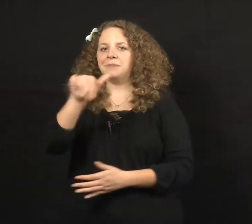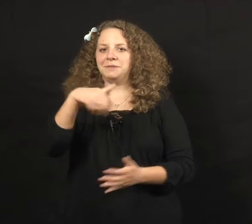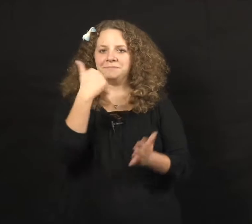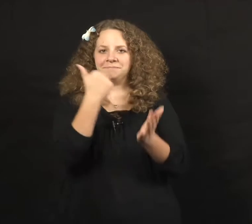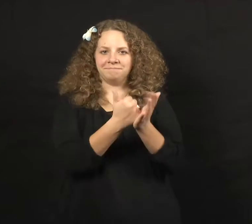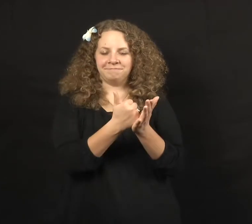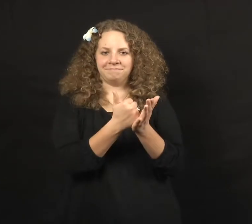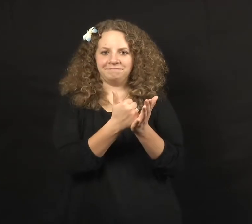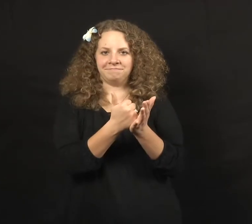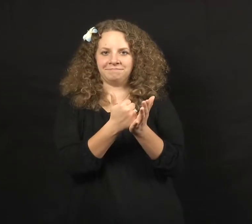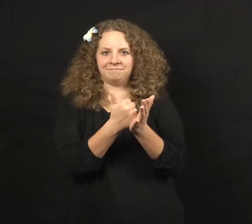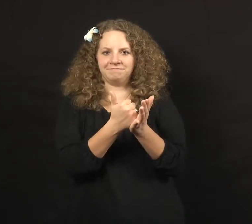Amen.